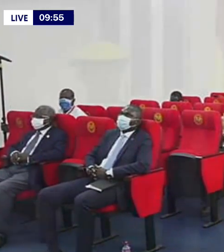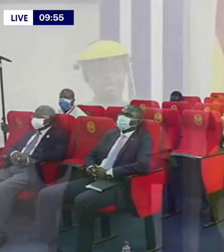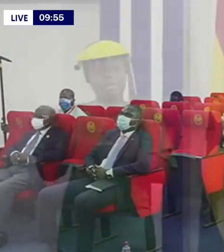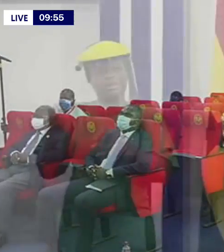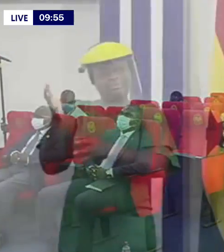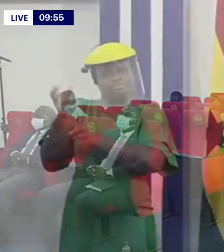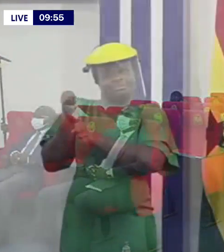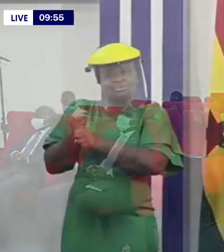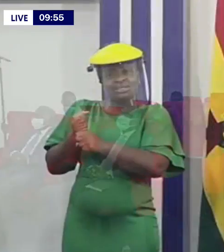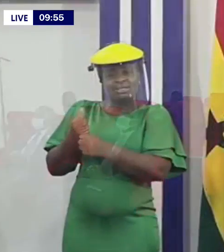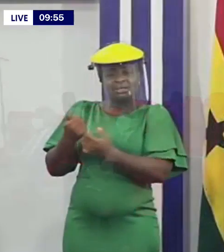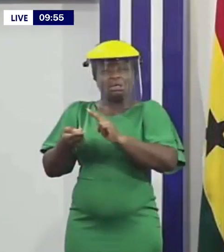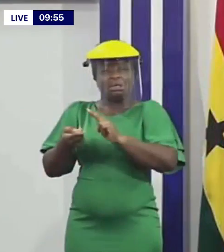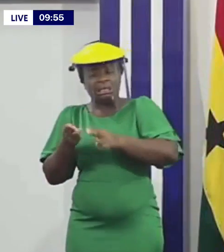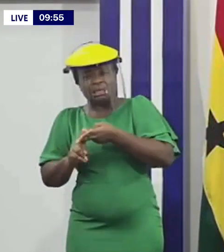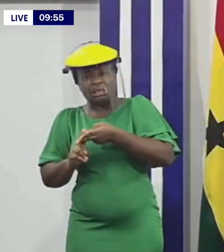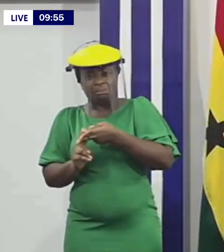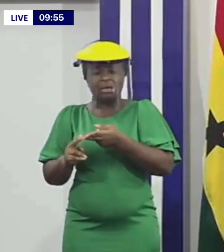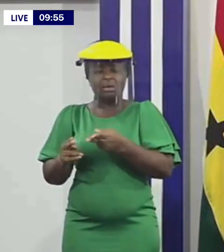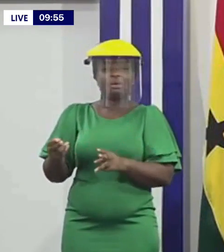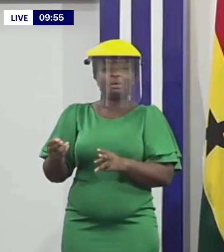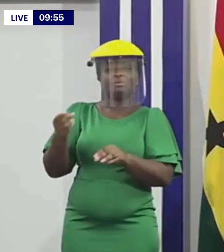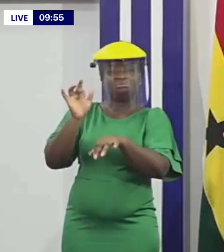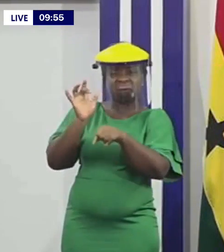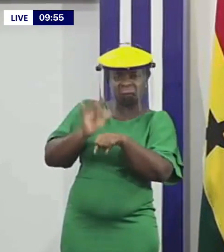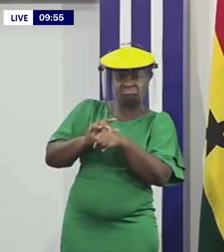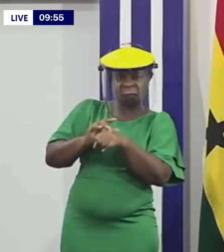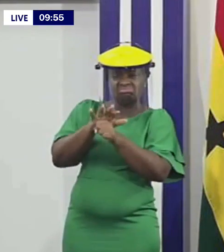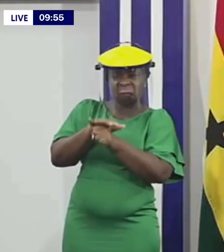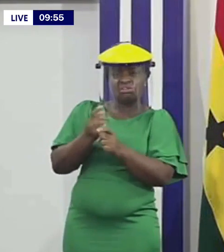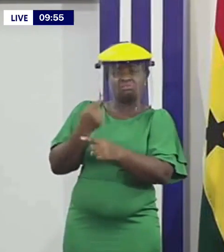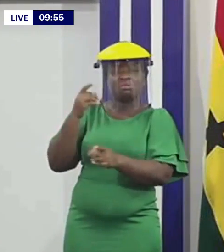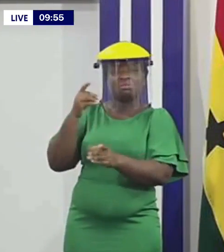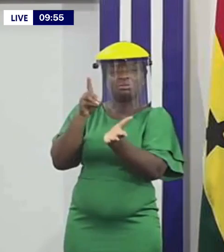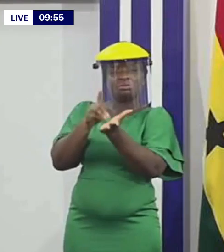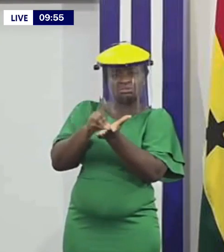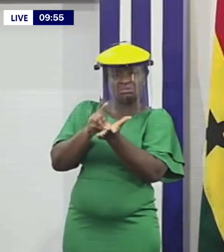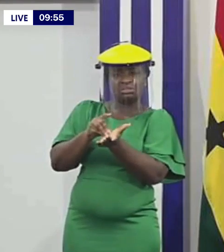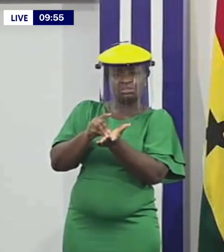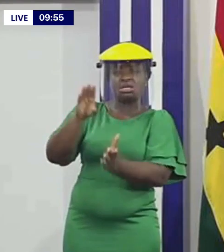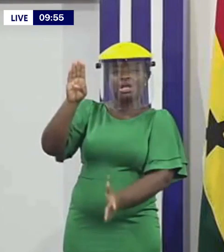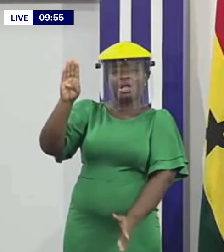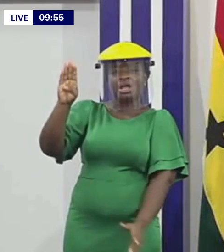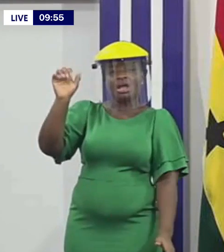update on case count and case management from Dr. Patrick Kuma Abuaji.